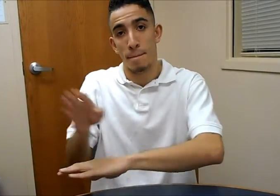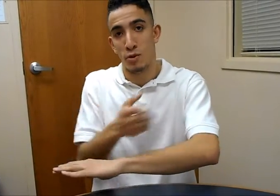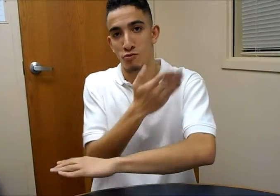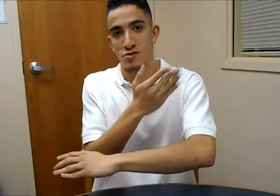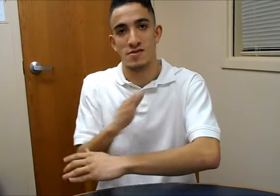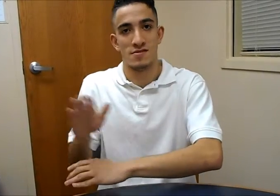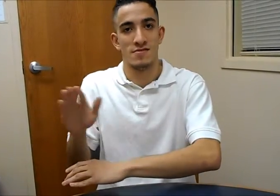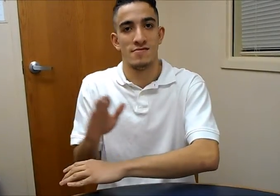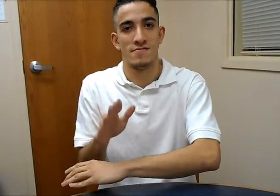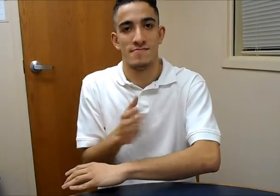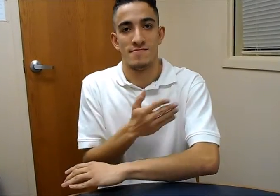Music.